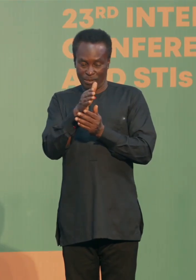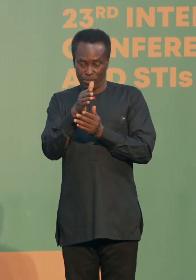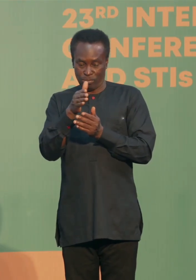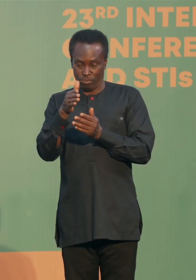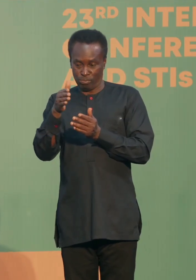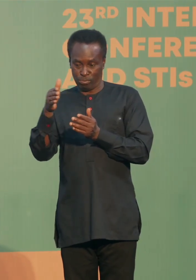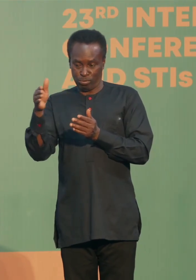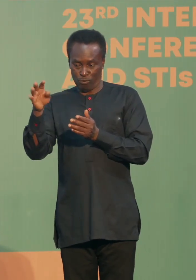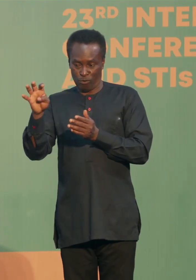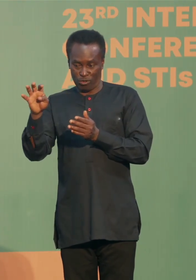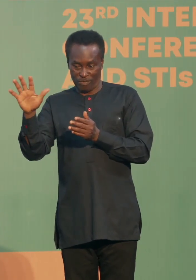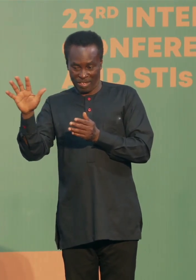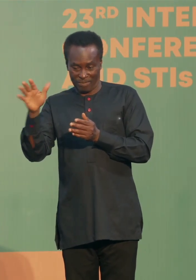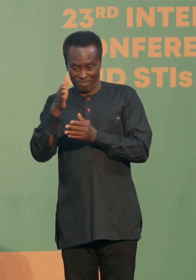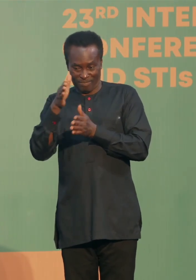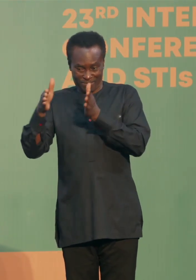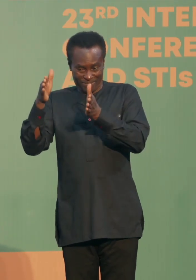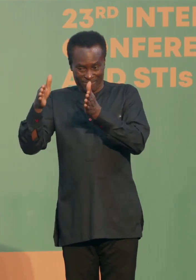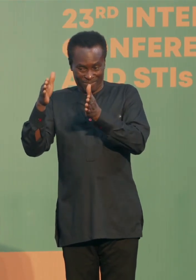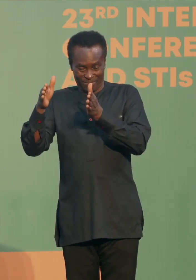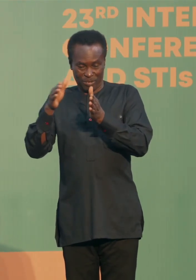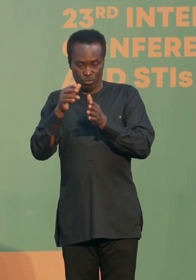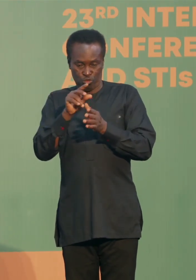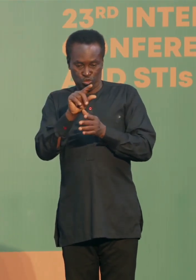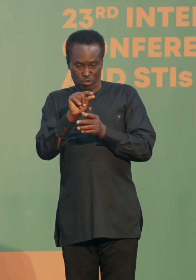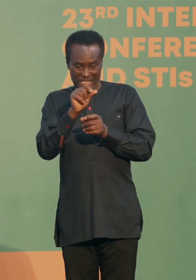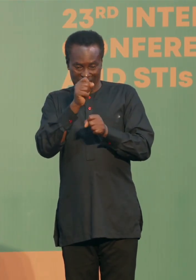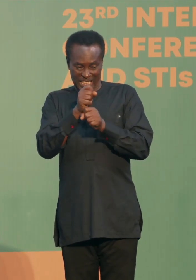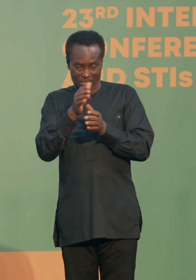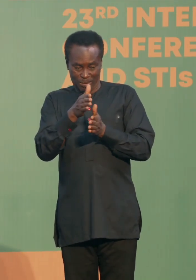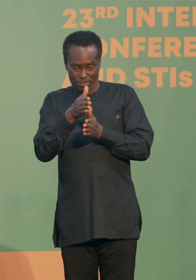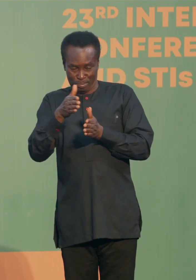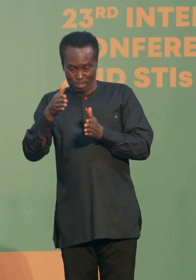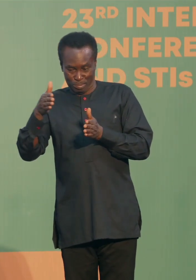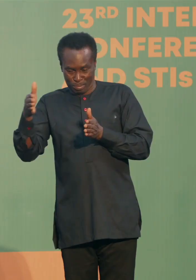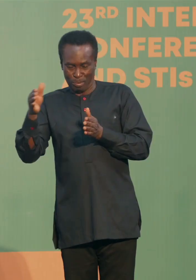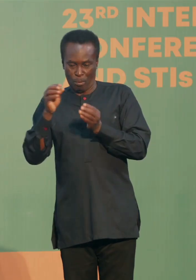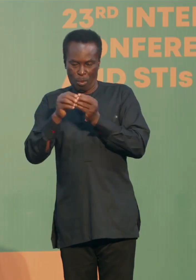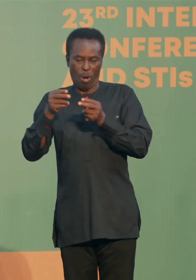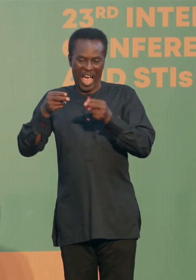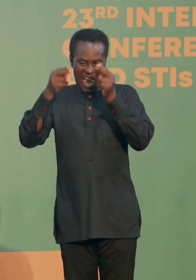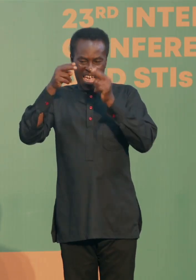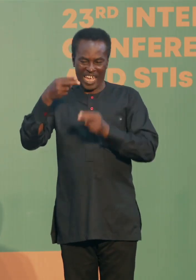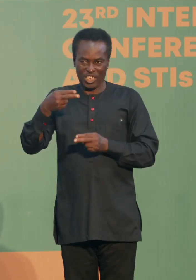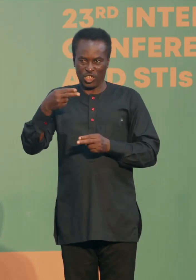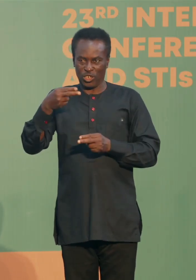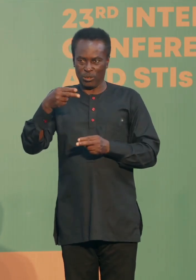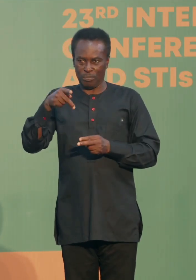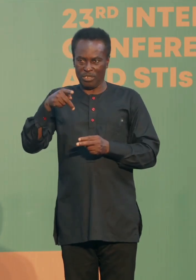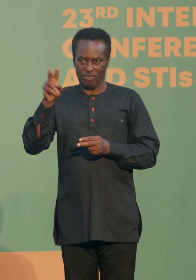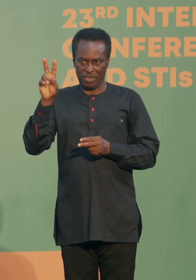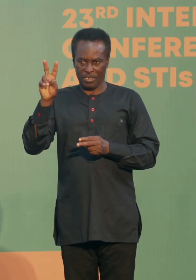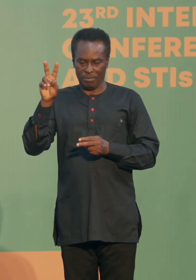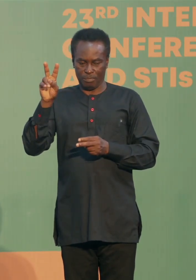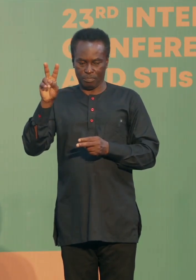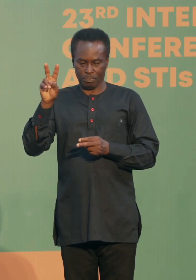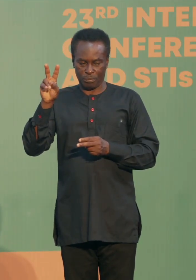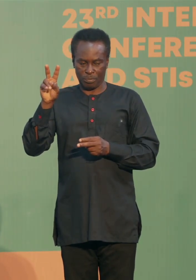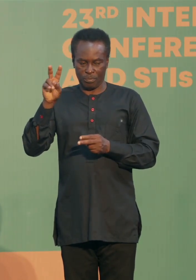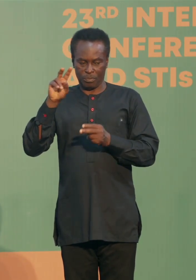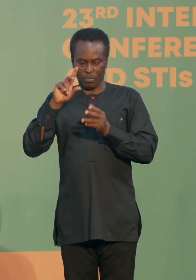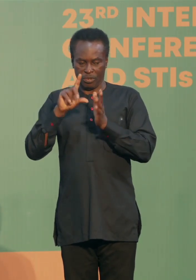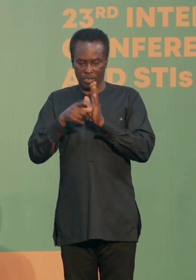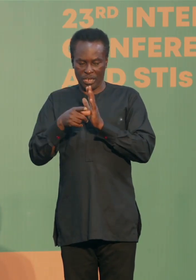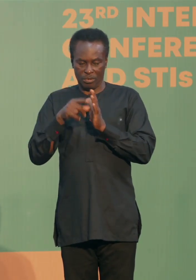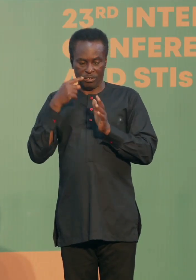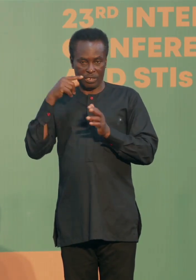among women in their 20s, but again, if their immune state is good, they kick it out. You see that it flattens, and the green one